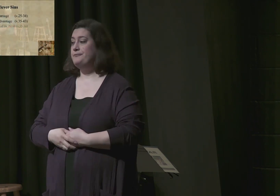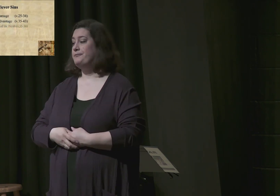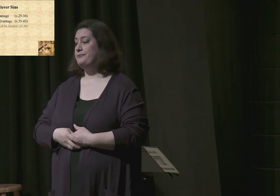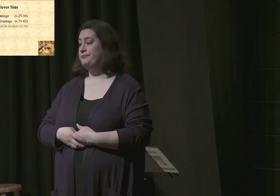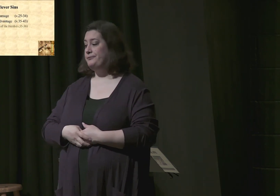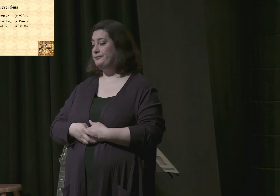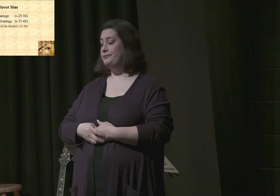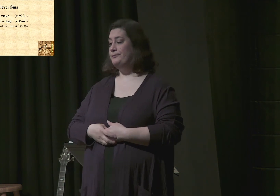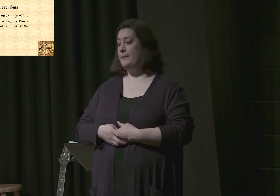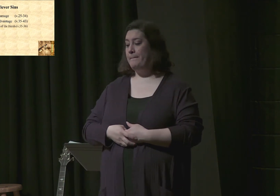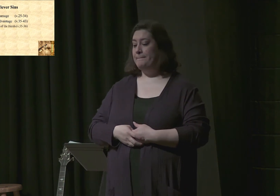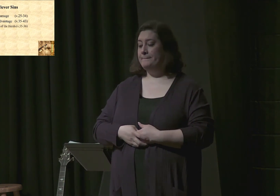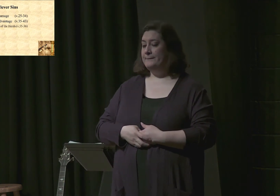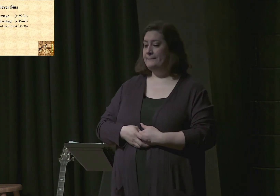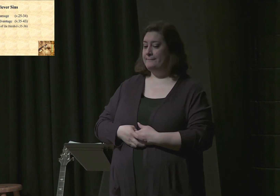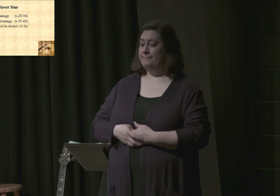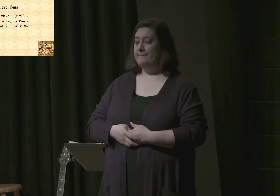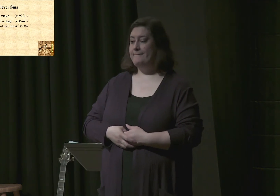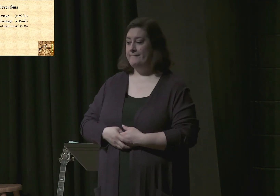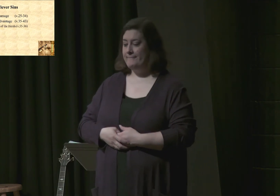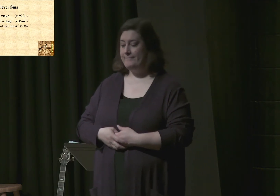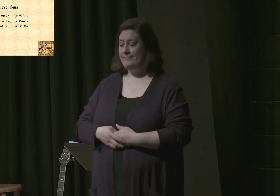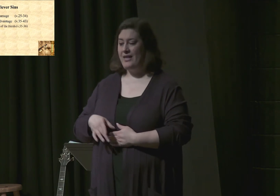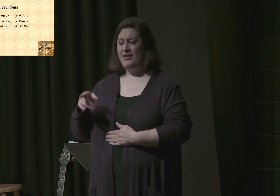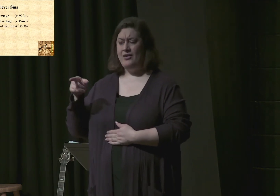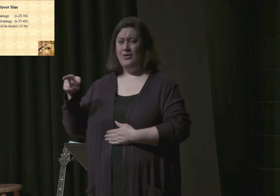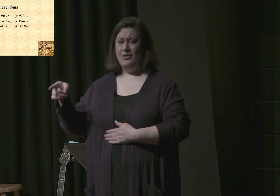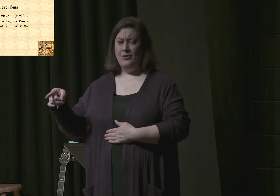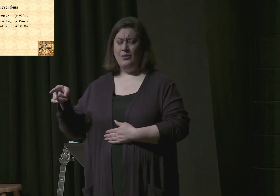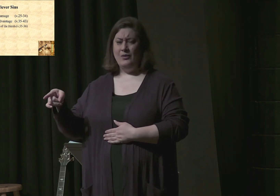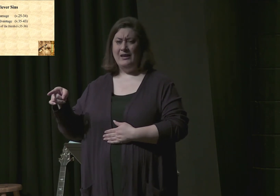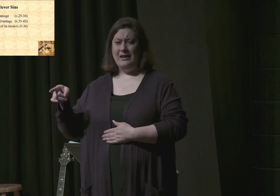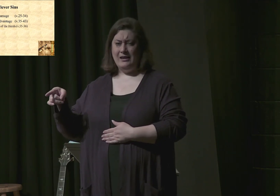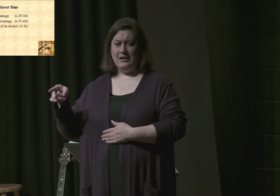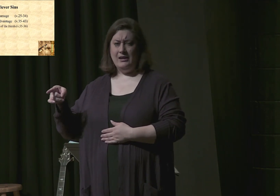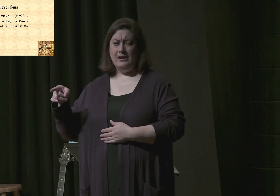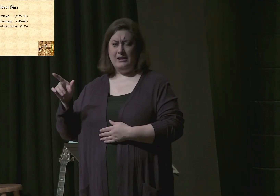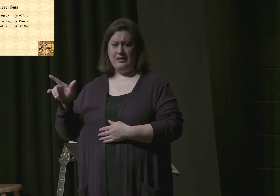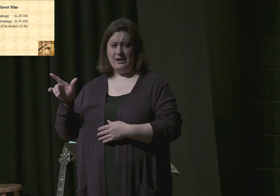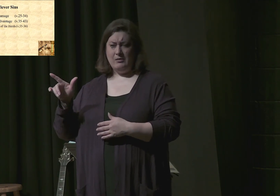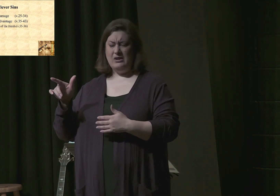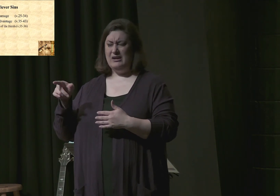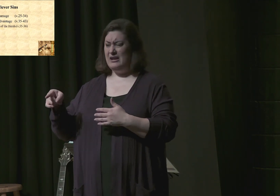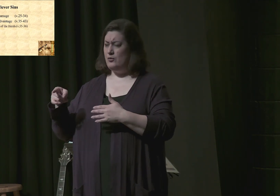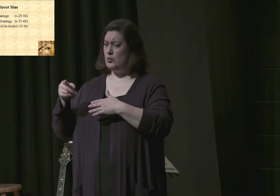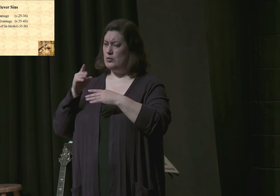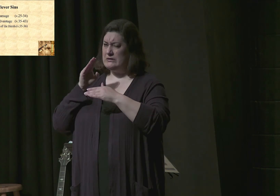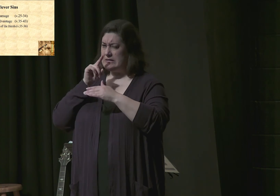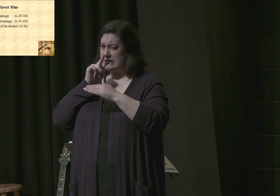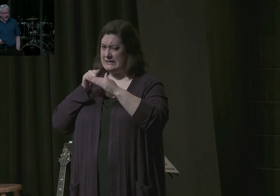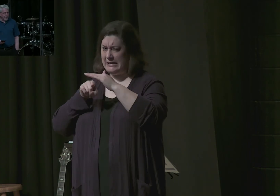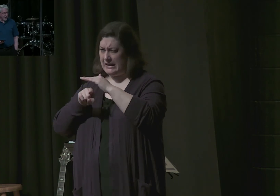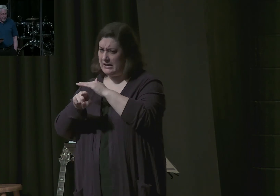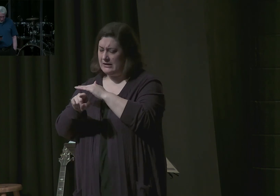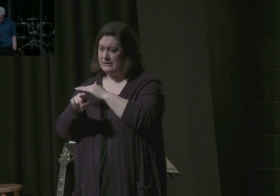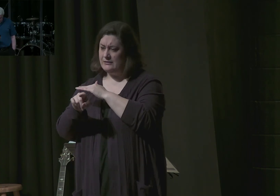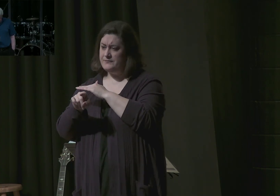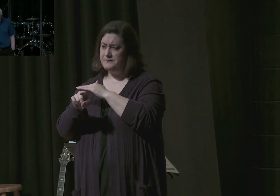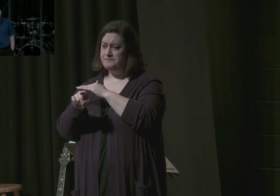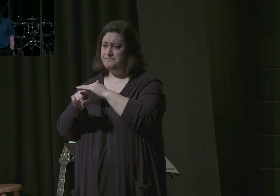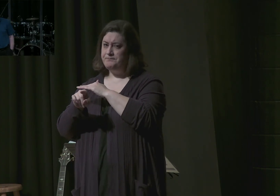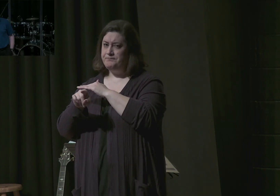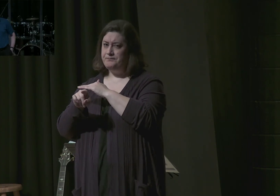separation of the herds in verses 35 through 36. What a sneaky thief Laban